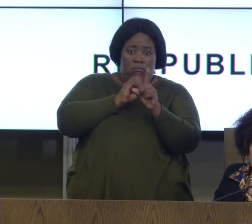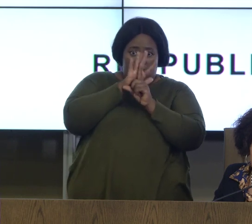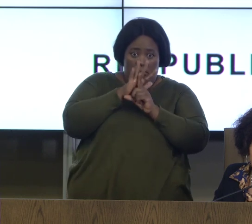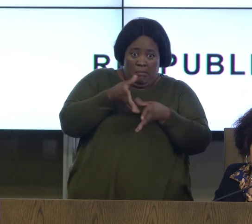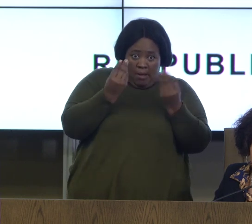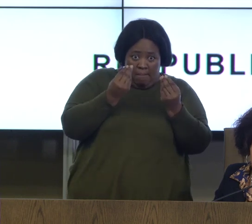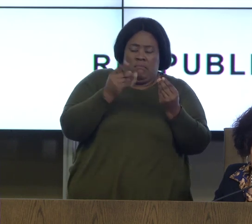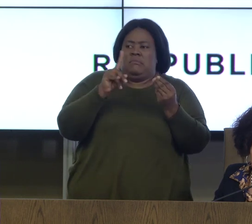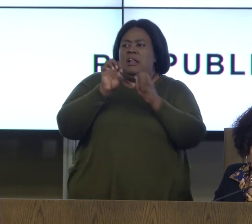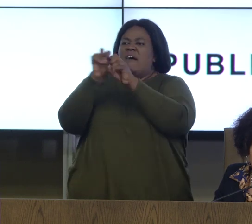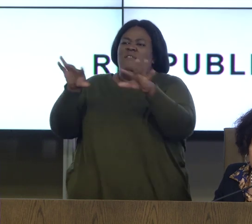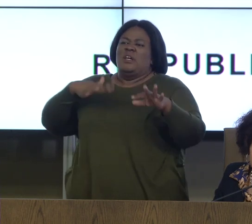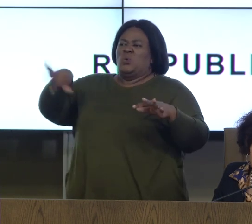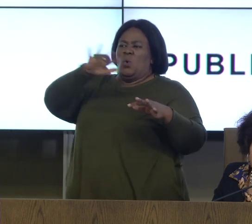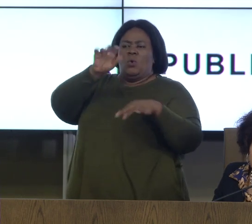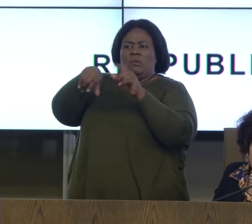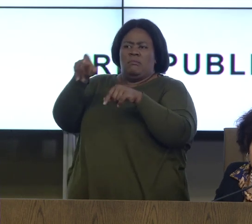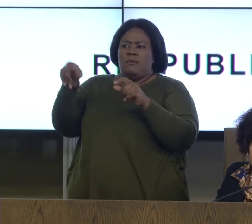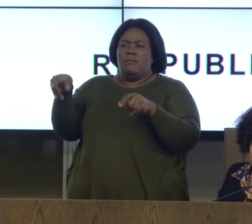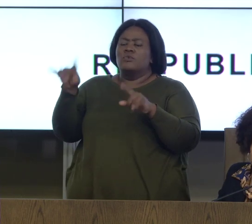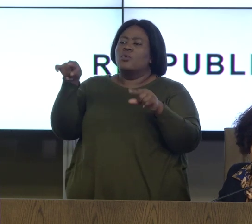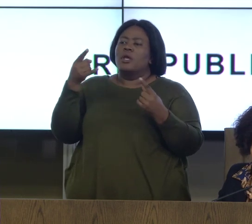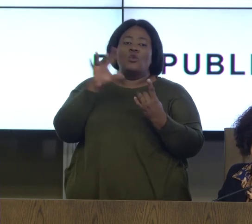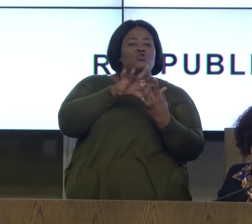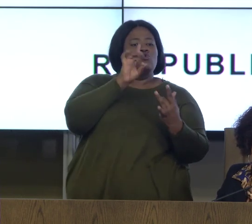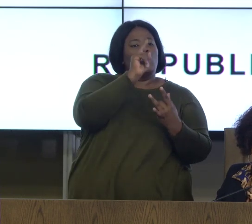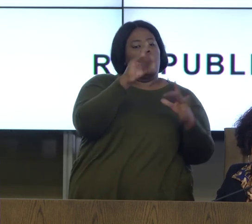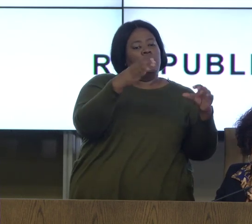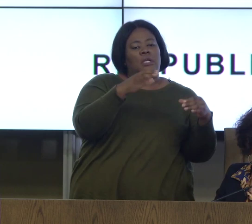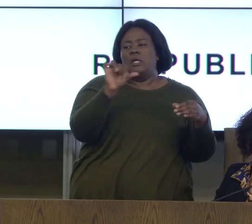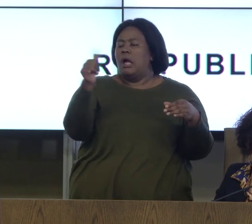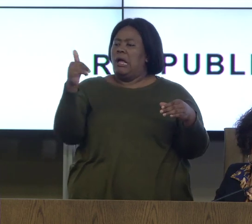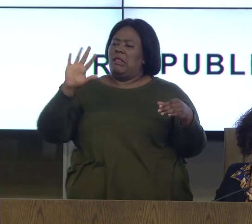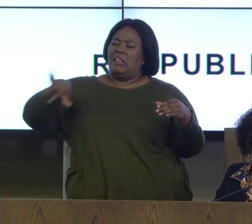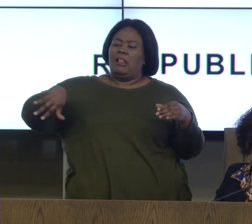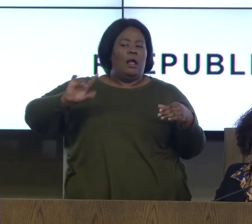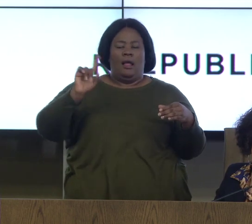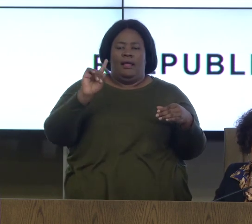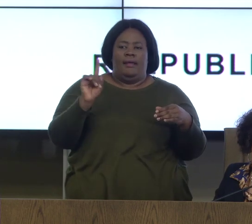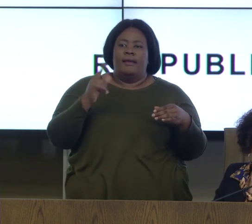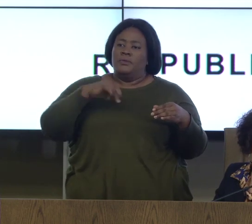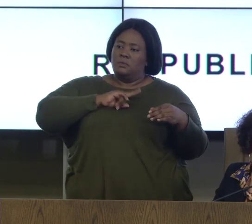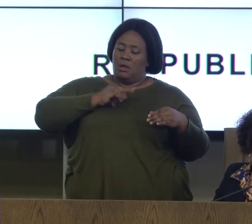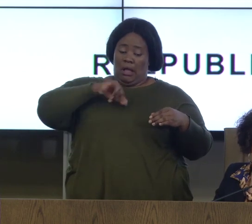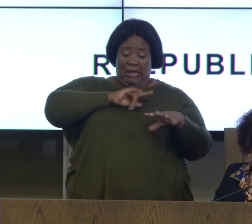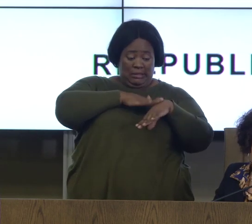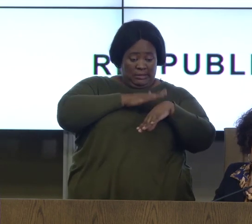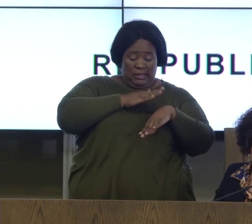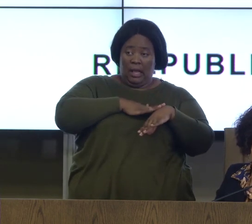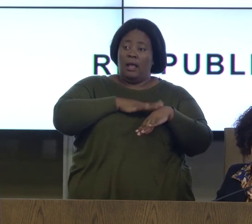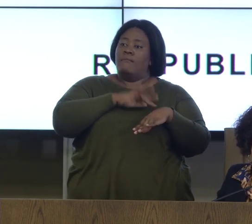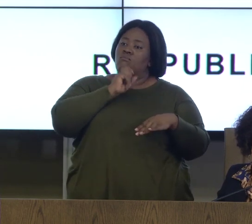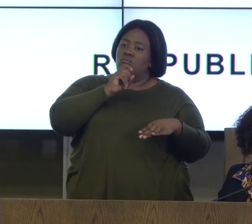So it's not about choosing one sector over another. We are dedicating our time to dealing